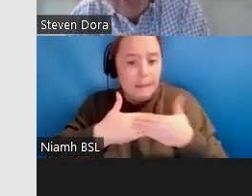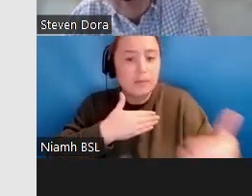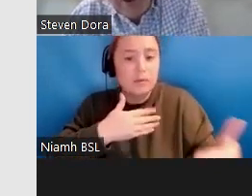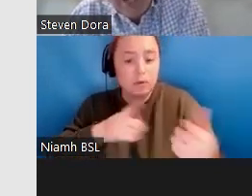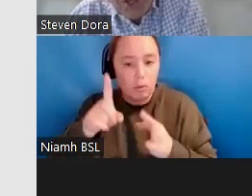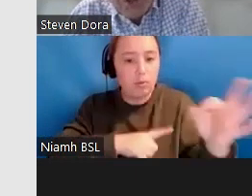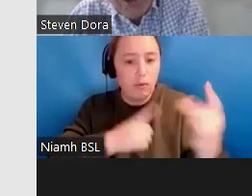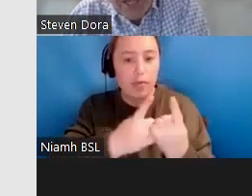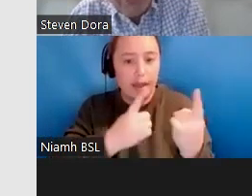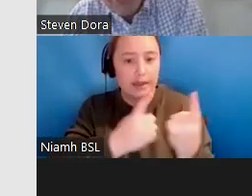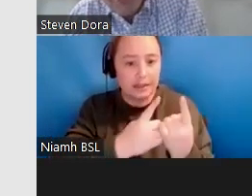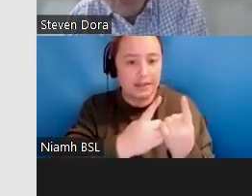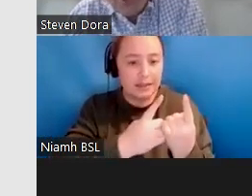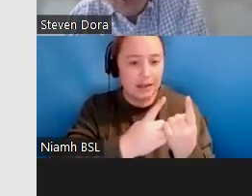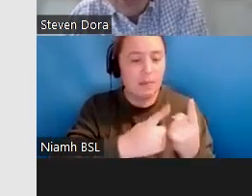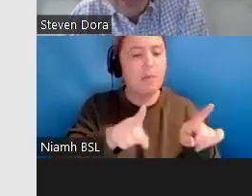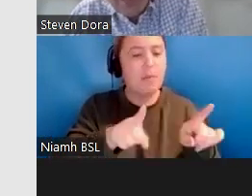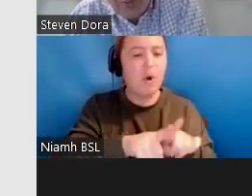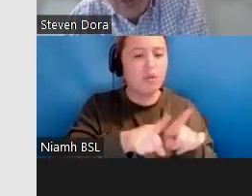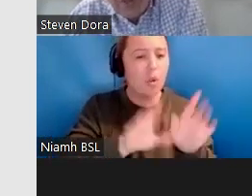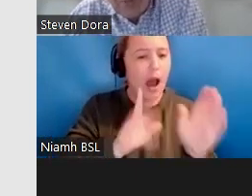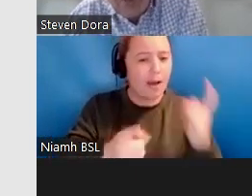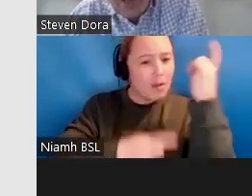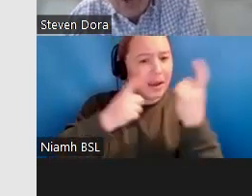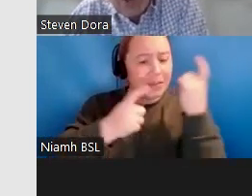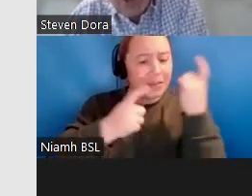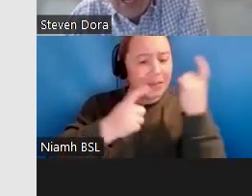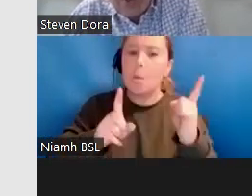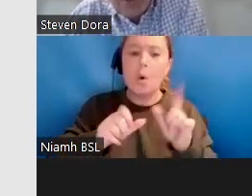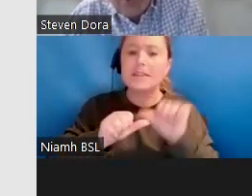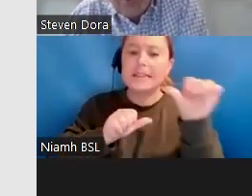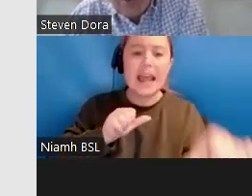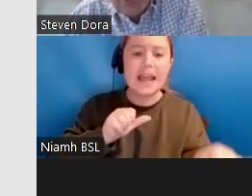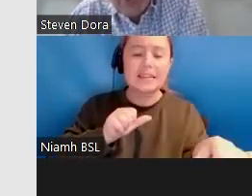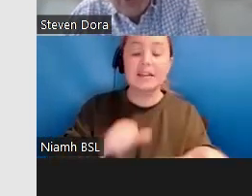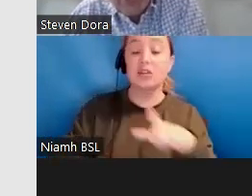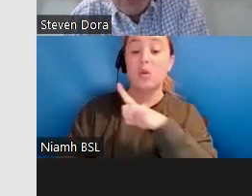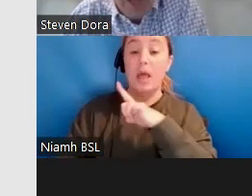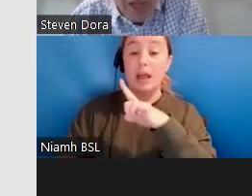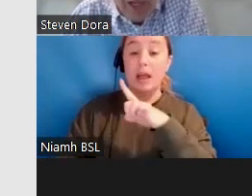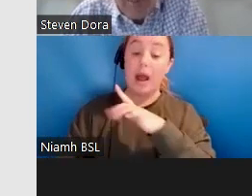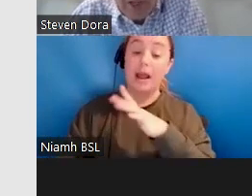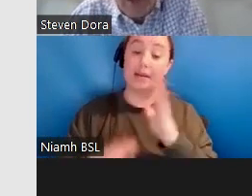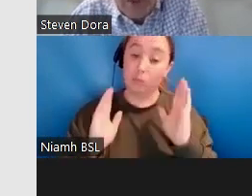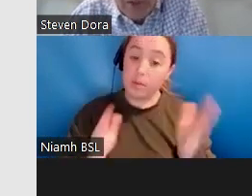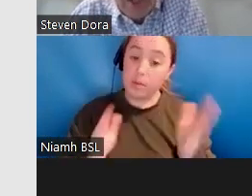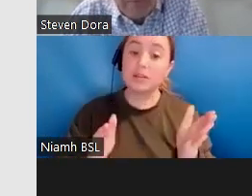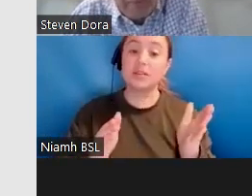divert our attention onto thinking about what is coming next. We really want to engage with delivery and make a real difference.